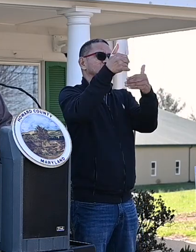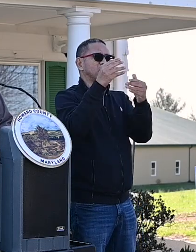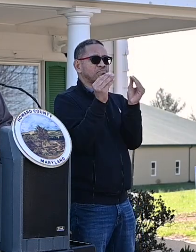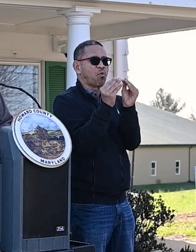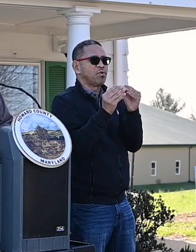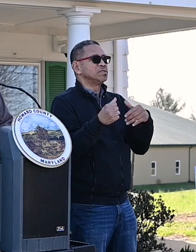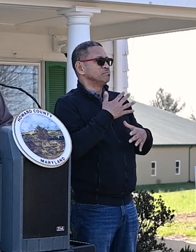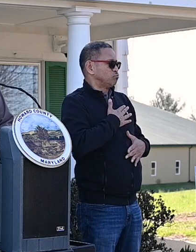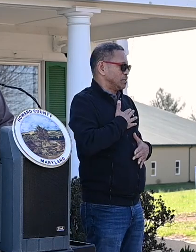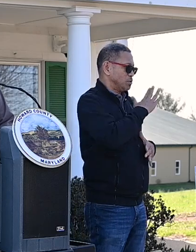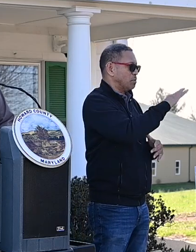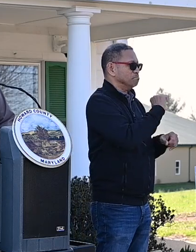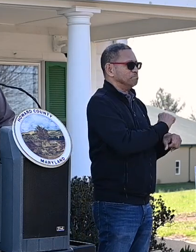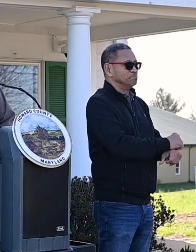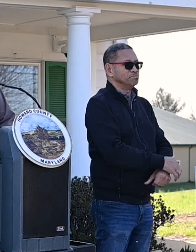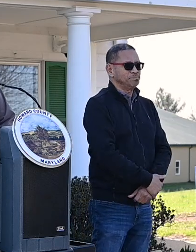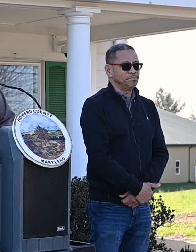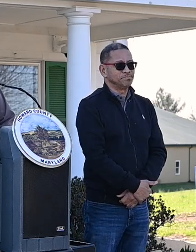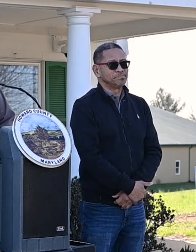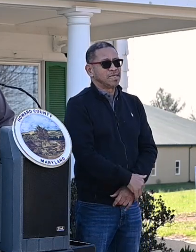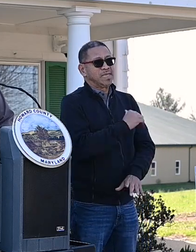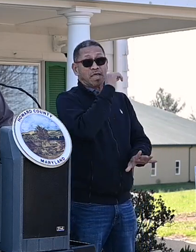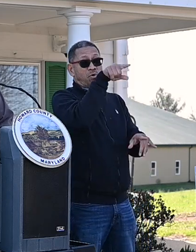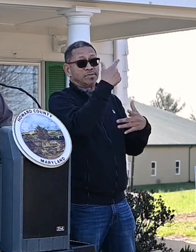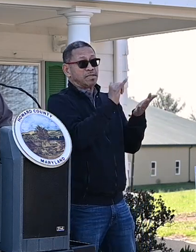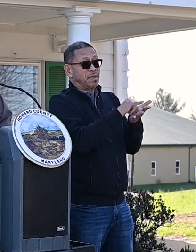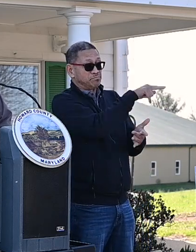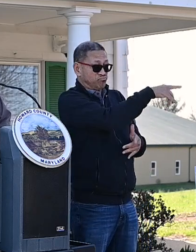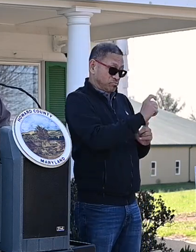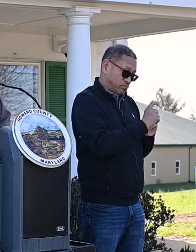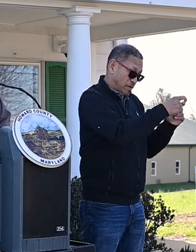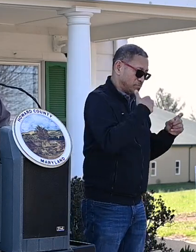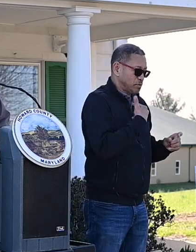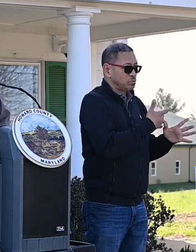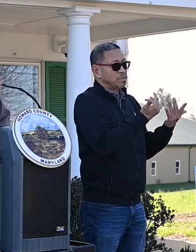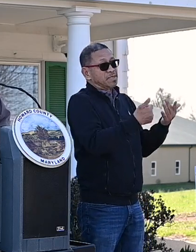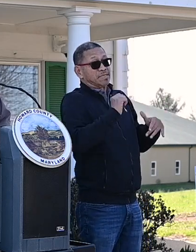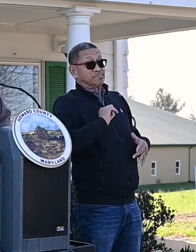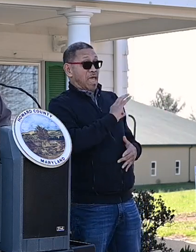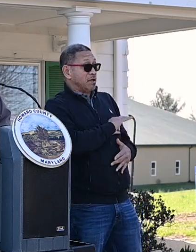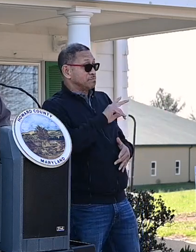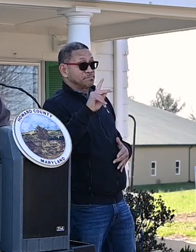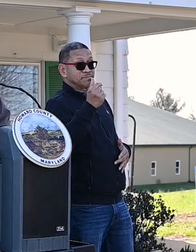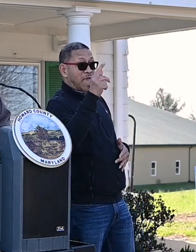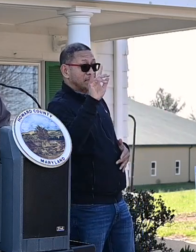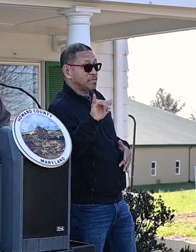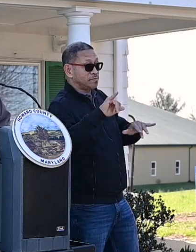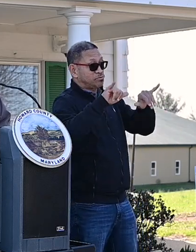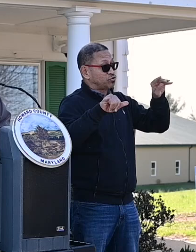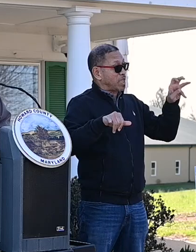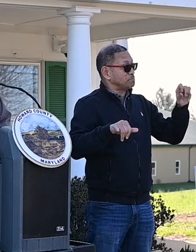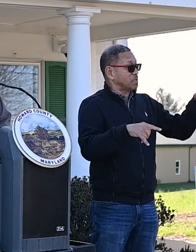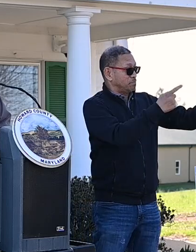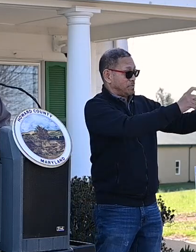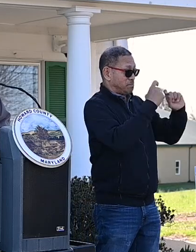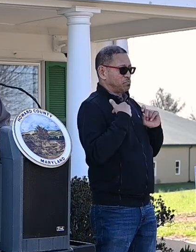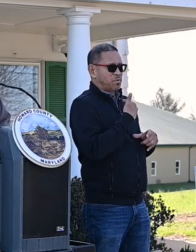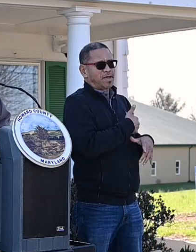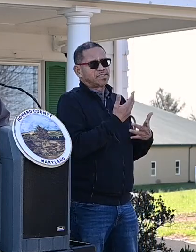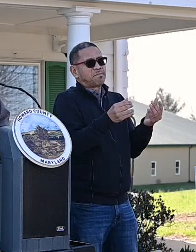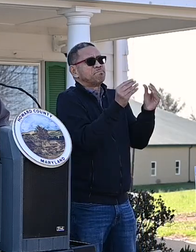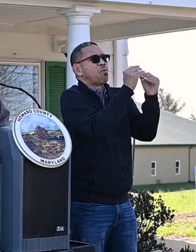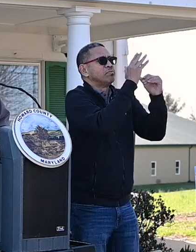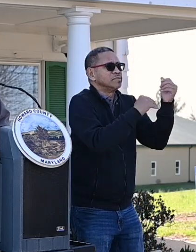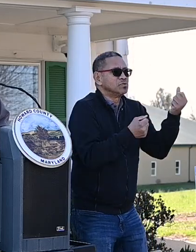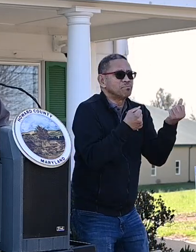much appreciated all the way through. So not only that, but he's also provided us with some staff such as Kathy and James, who have been more